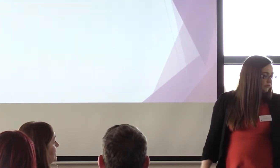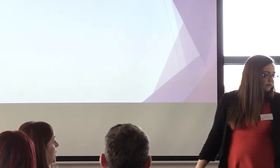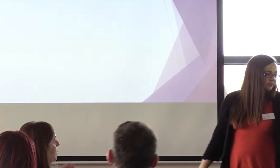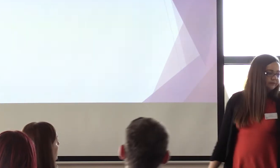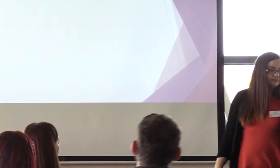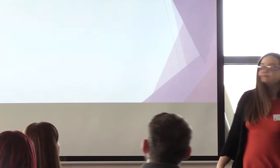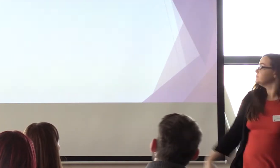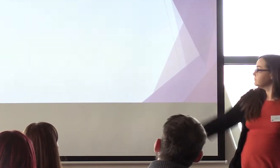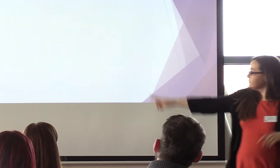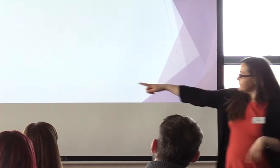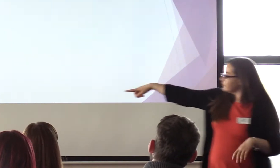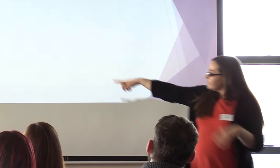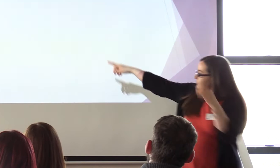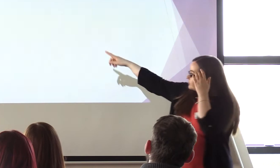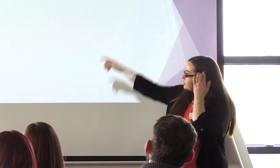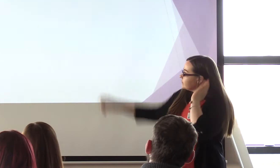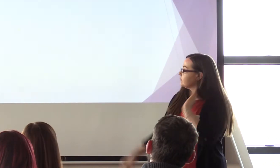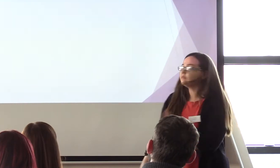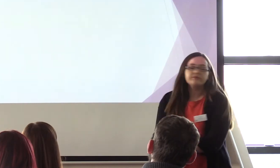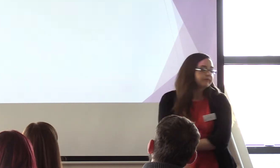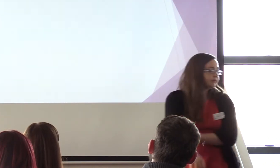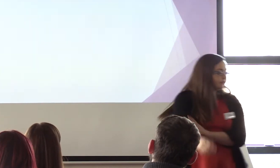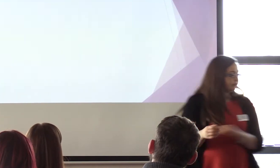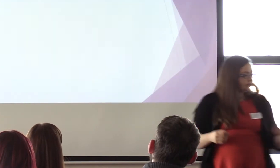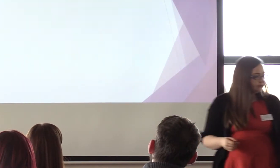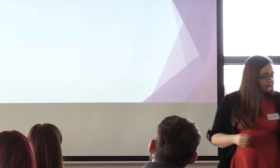a domino effect then on your experience within college.